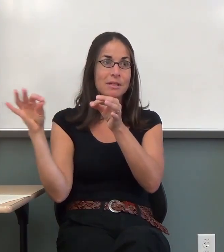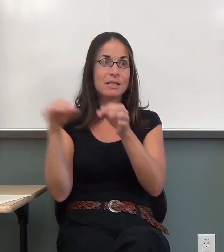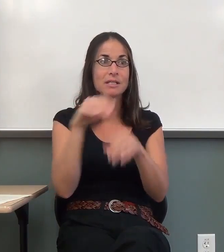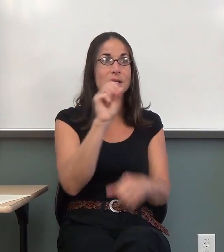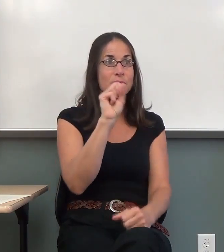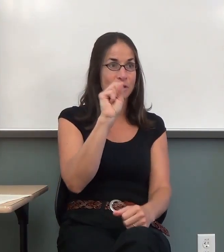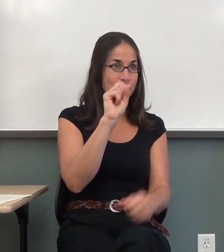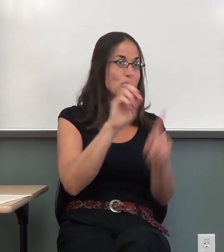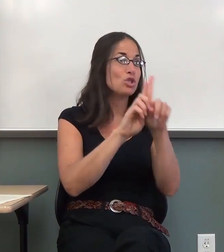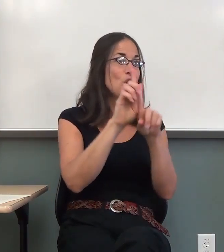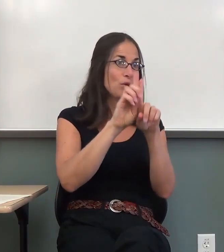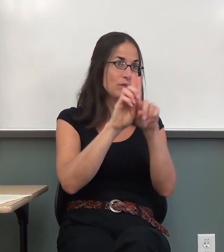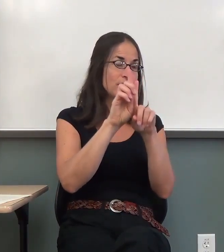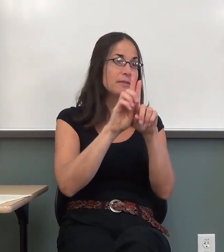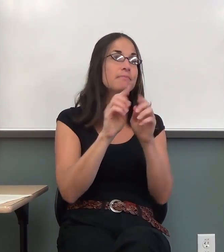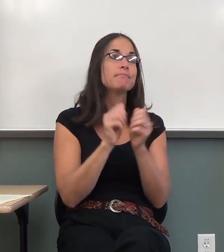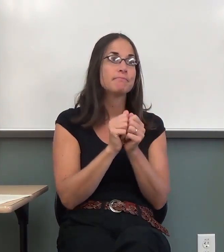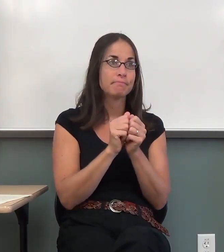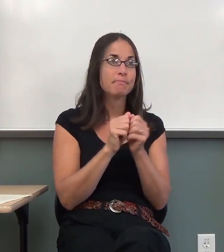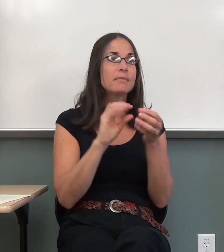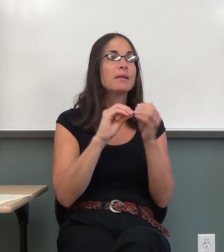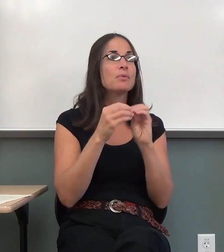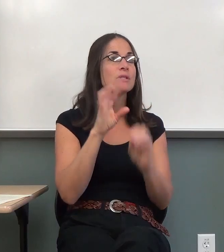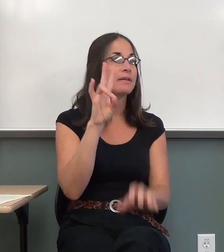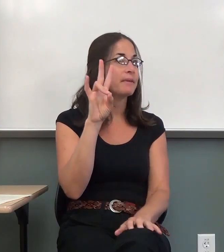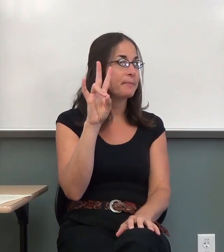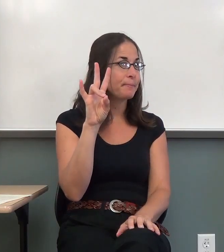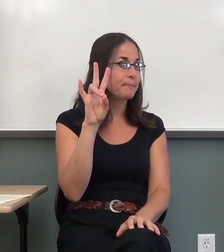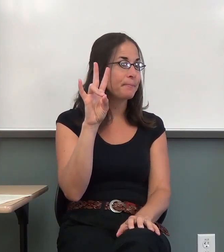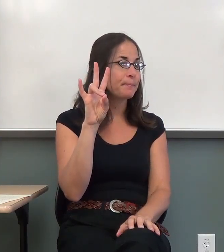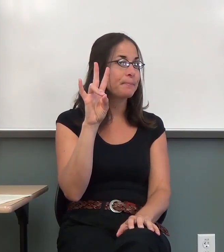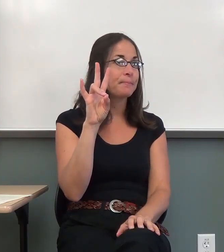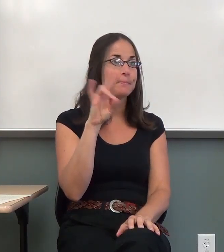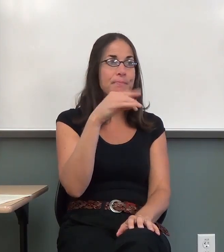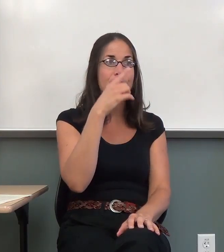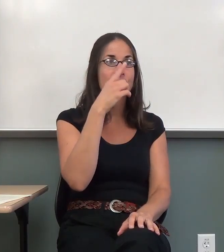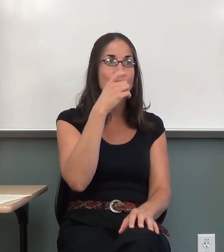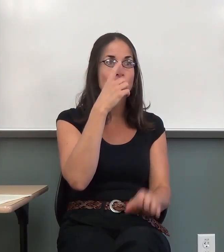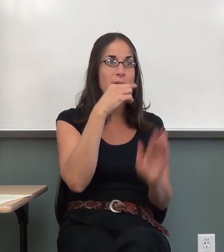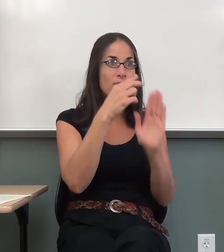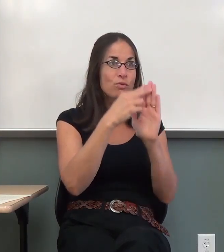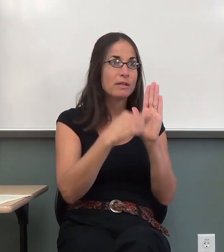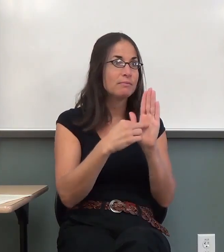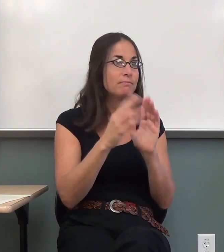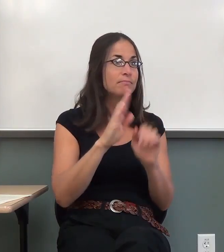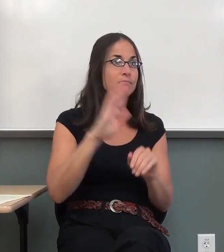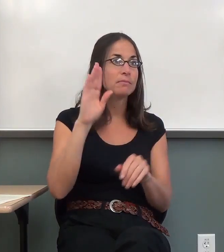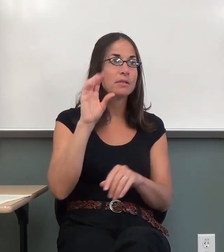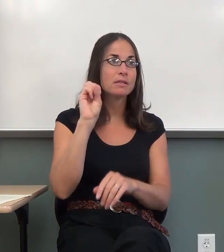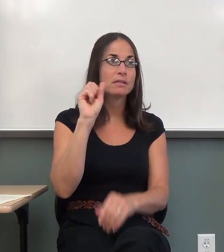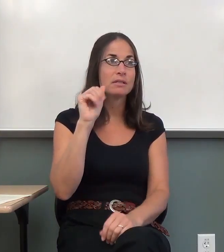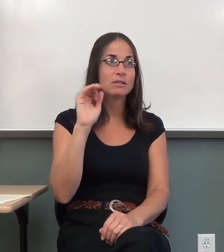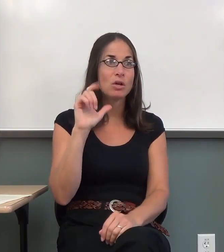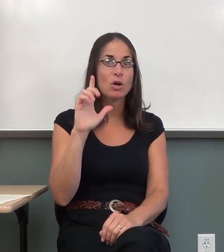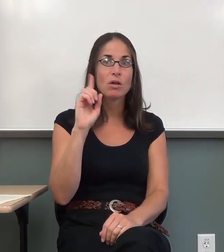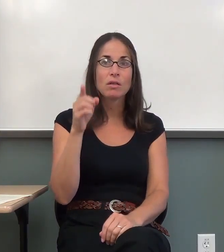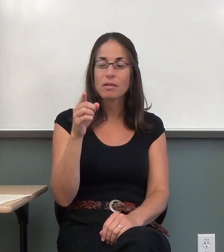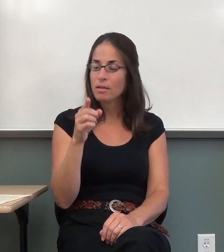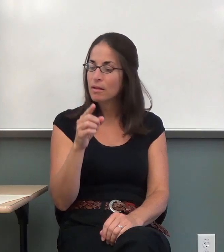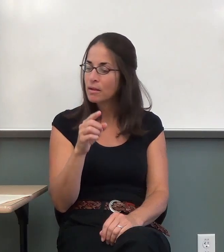okay? How about number 7? Somebody read it for me. Saul? Like small